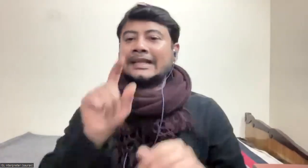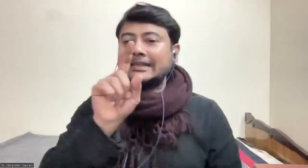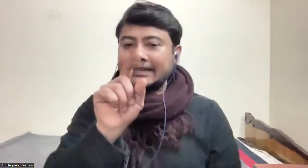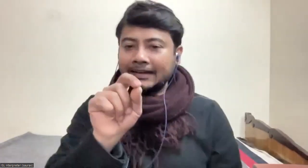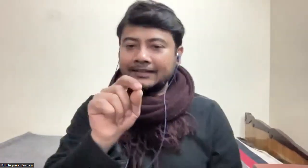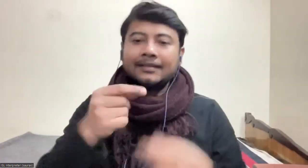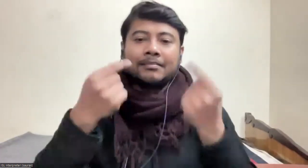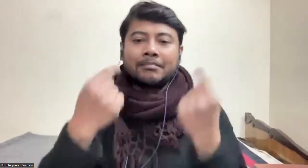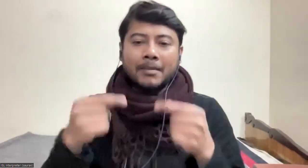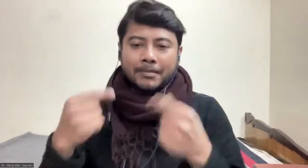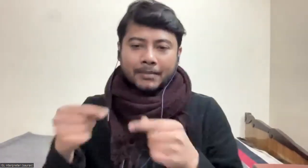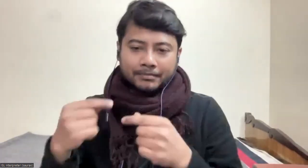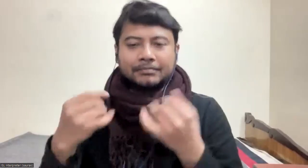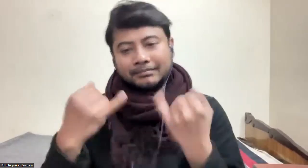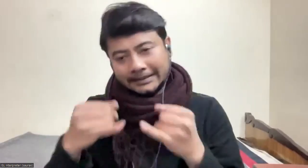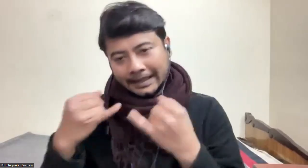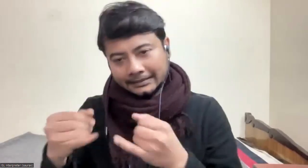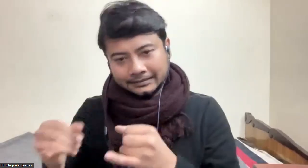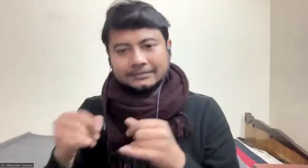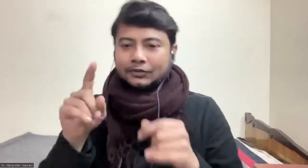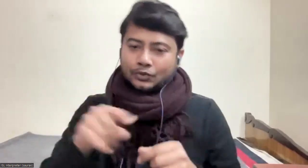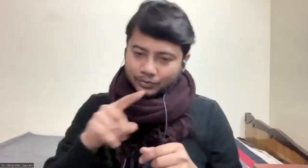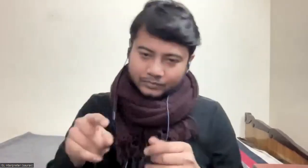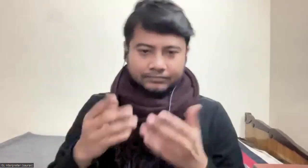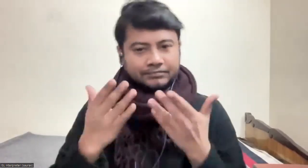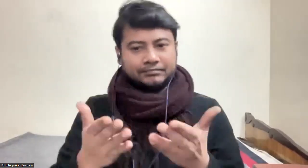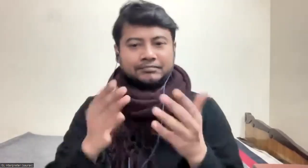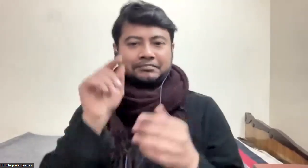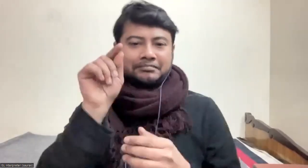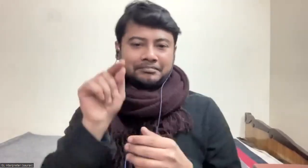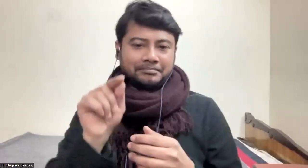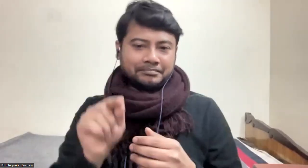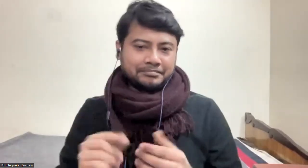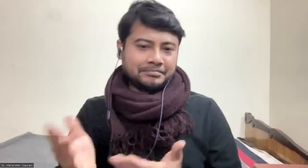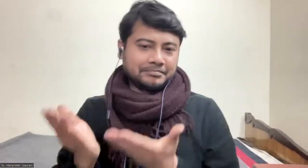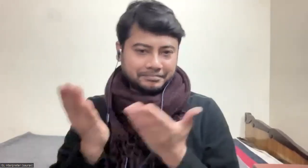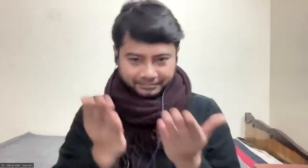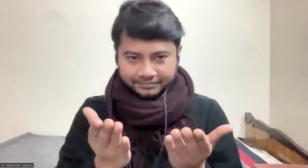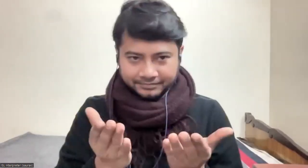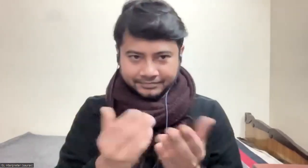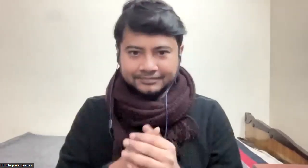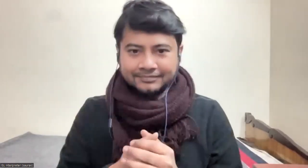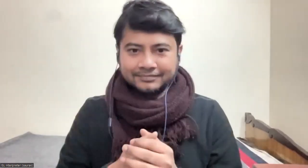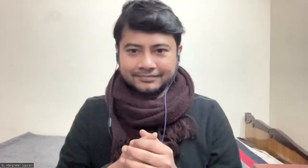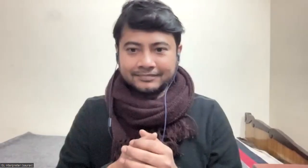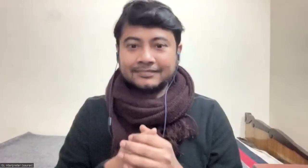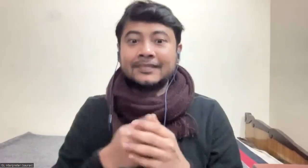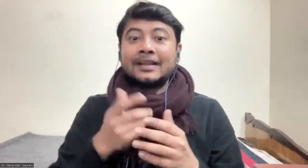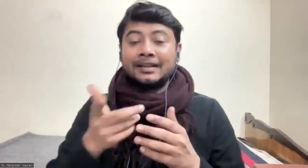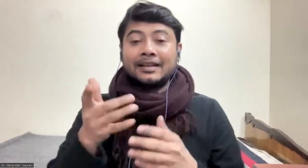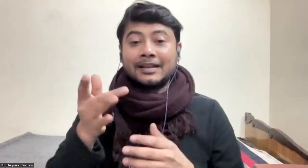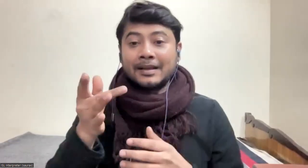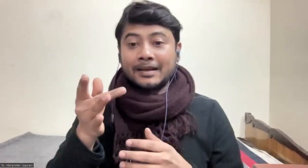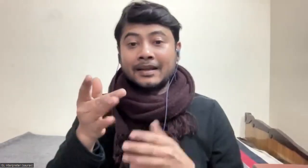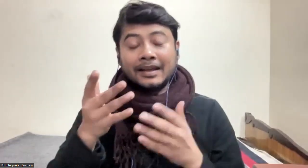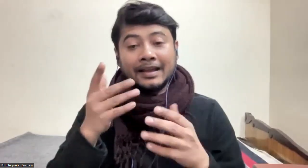we do these mistakes, which means we are committing offense for the Hare Krishna Mahamantra.